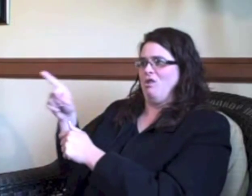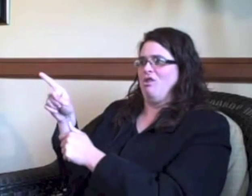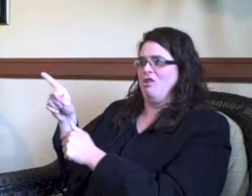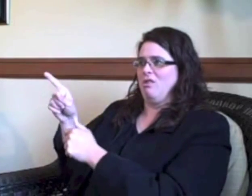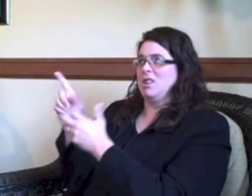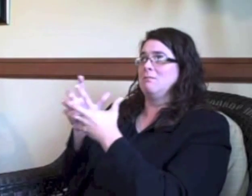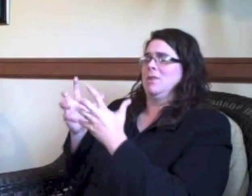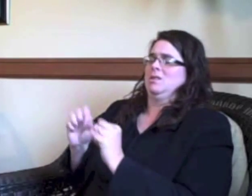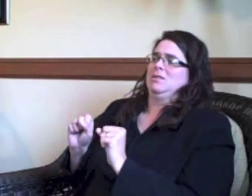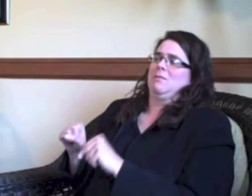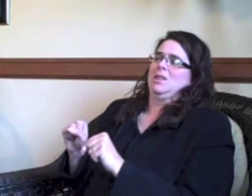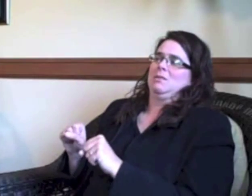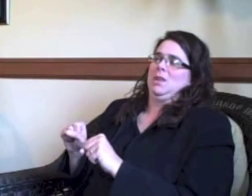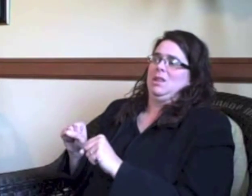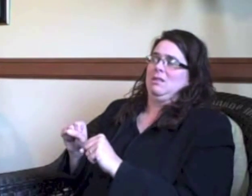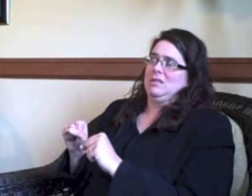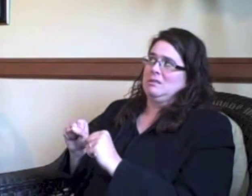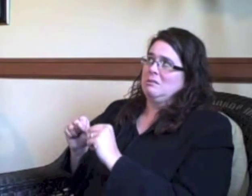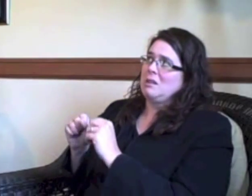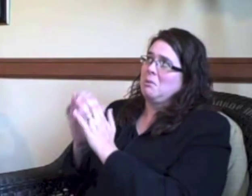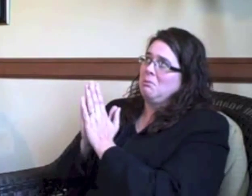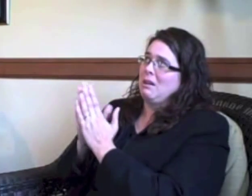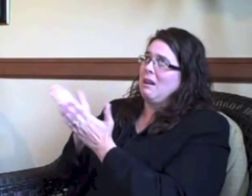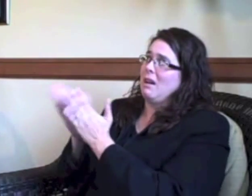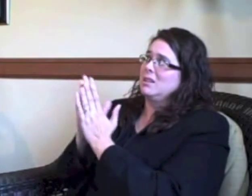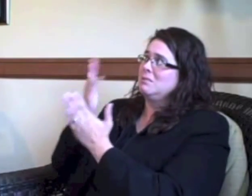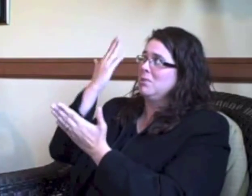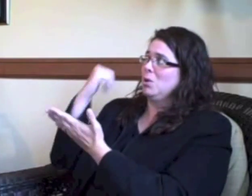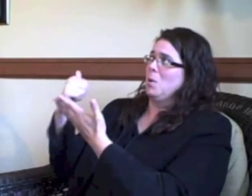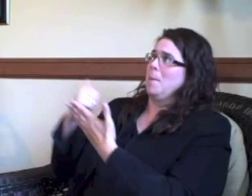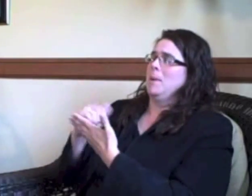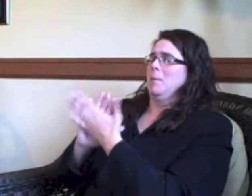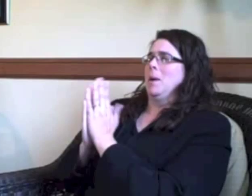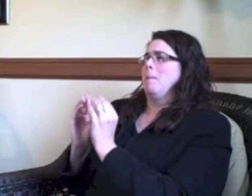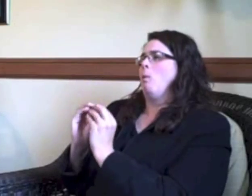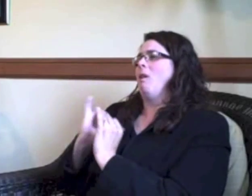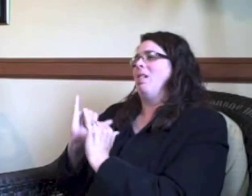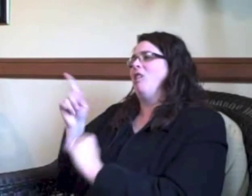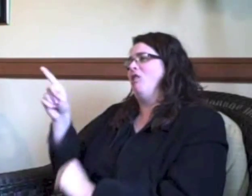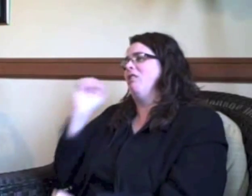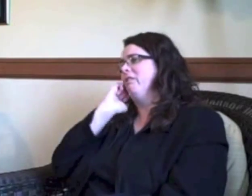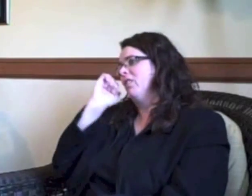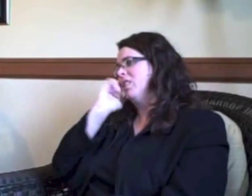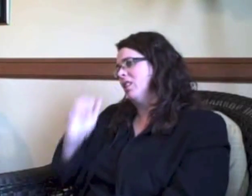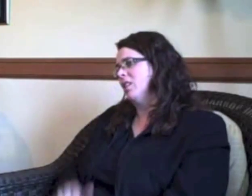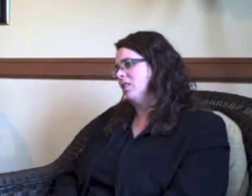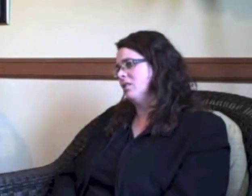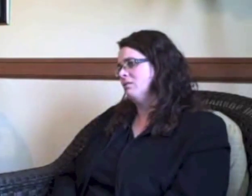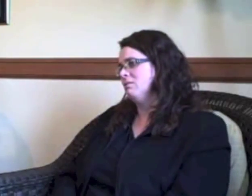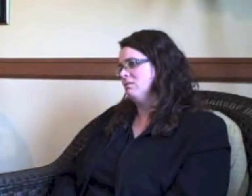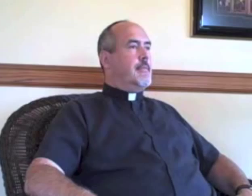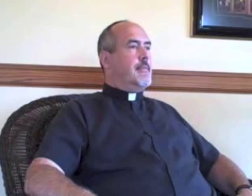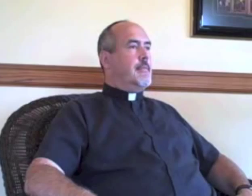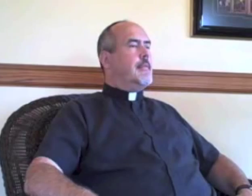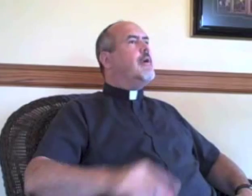to follow in her footsteps as much as possible so that God can help me become more like her every